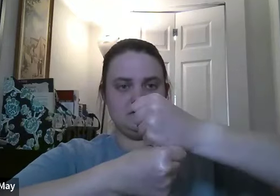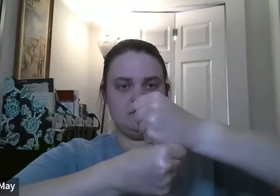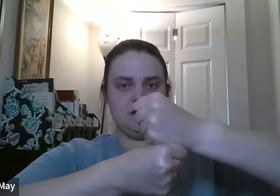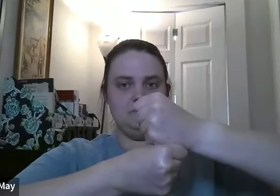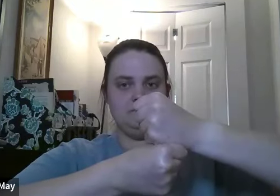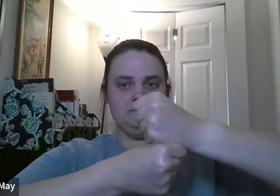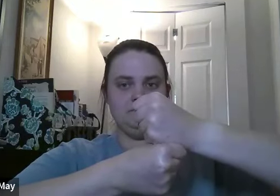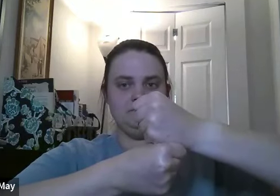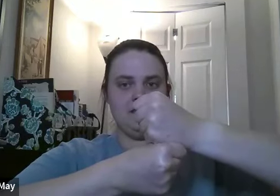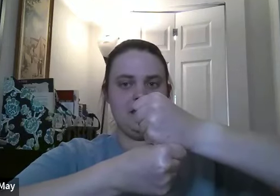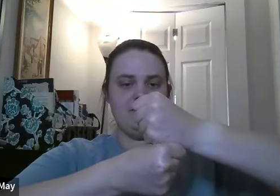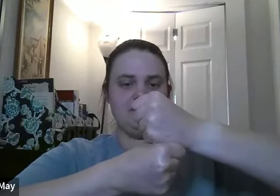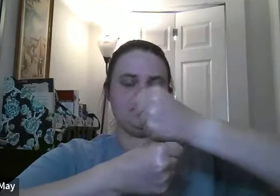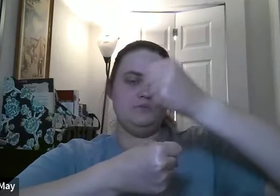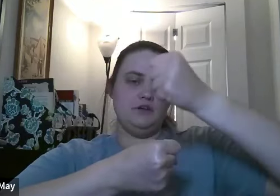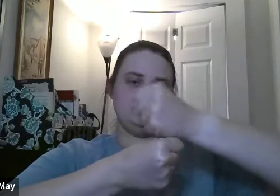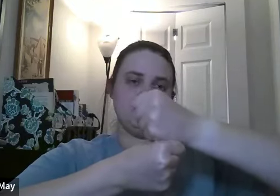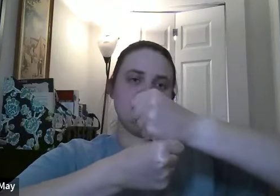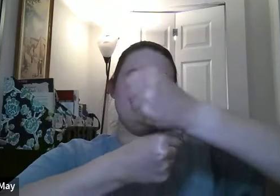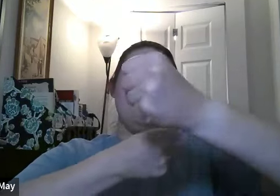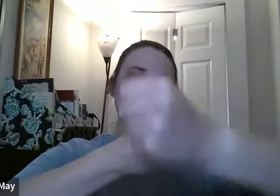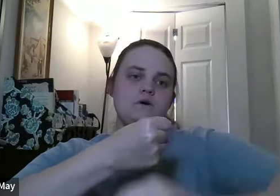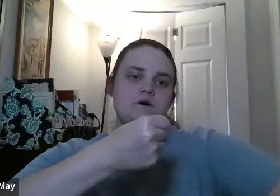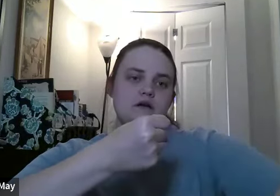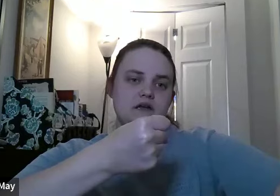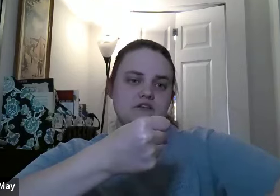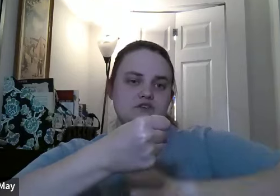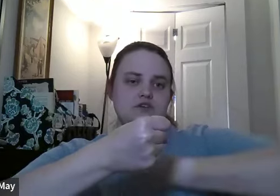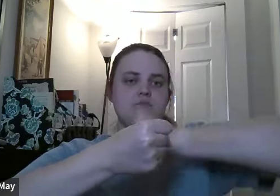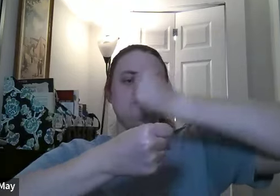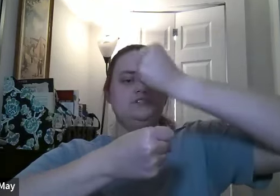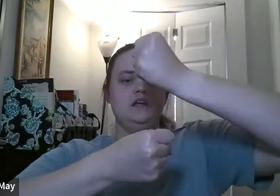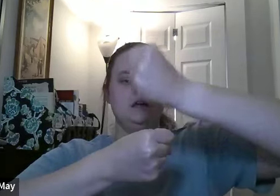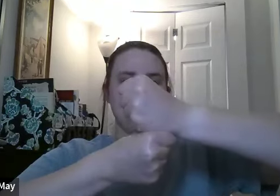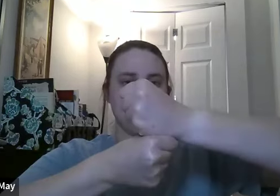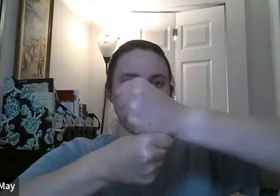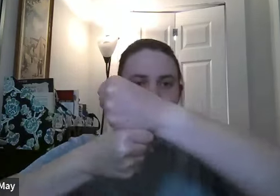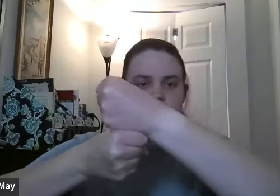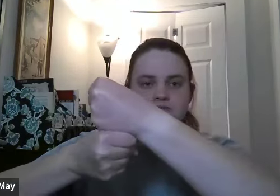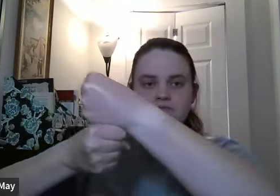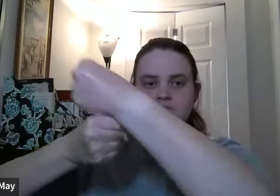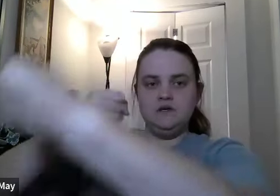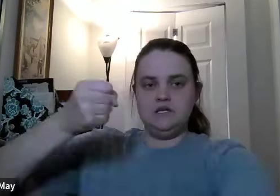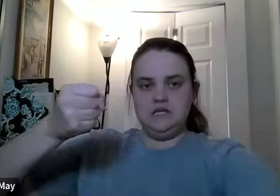go on top. And then you're going to bring your dominant forward in a circular motion and come back on top.